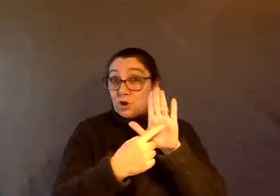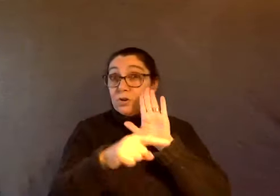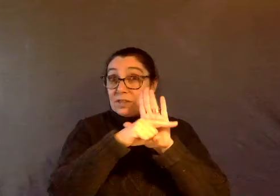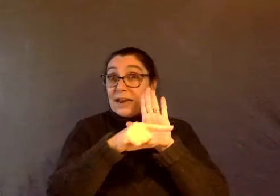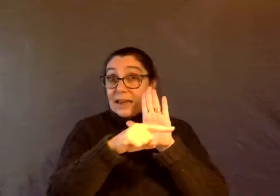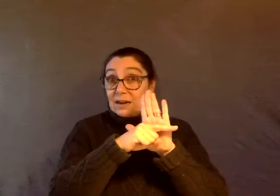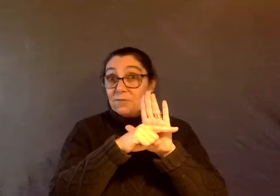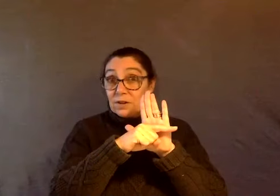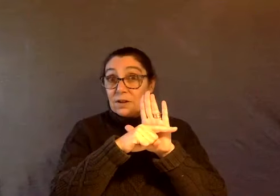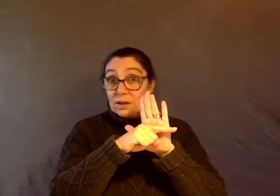shows the negative.